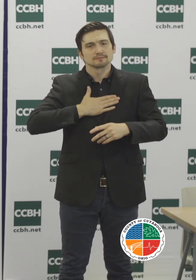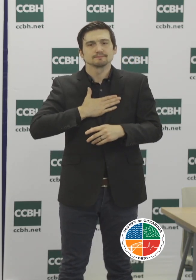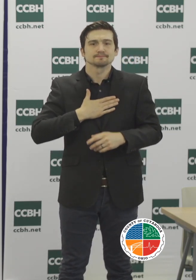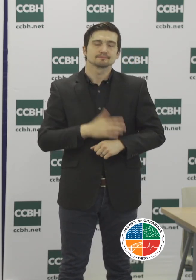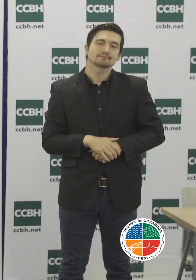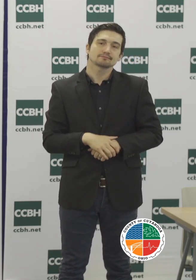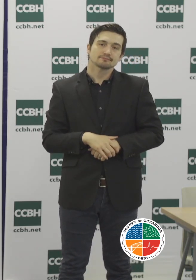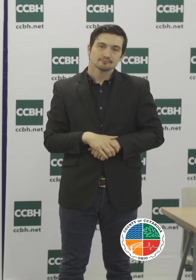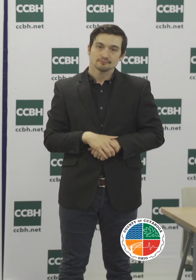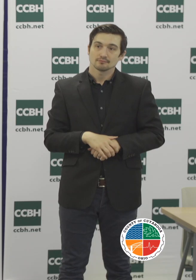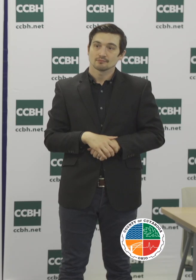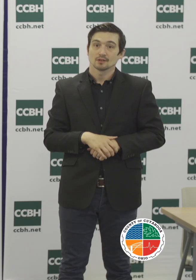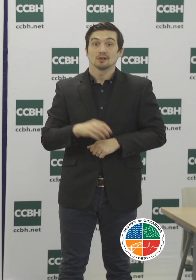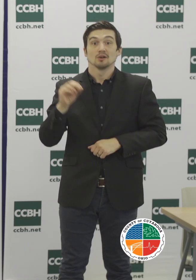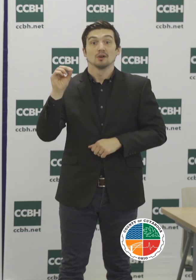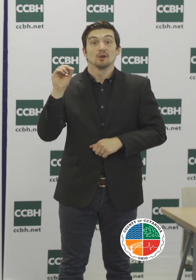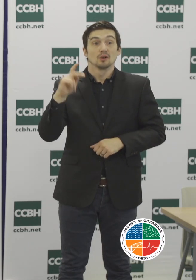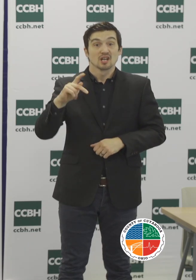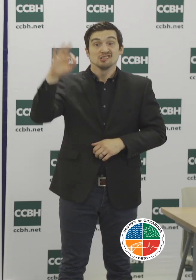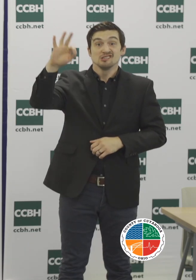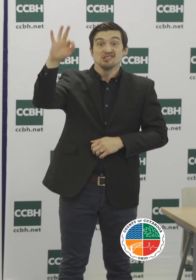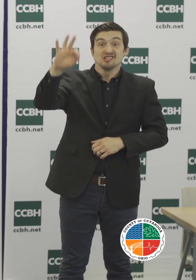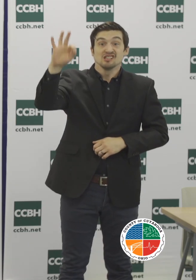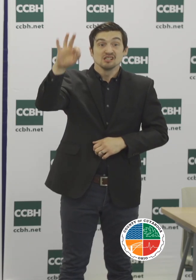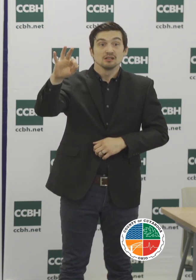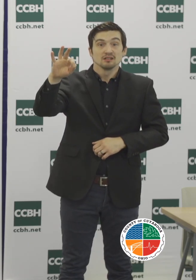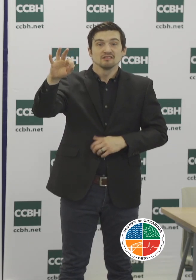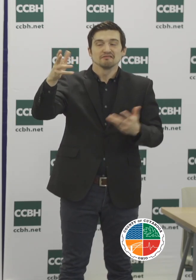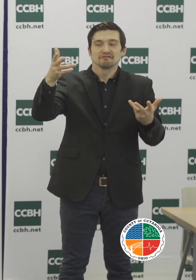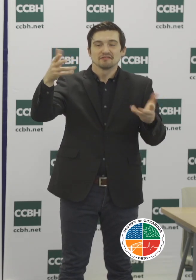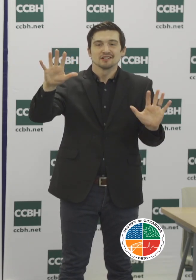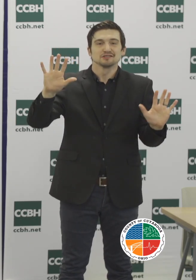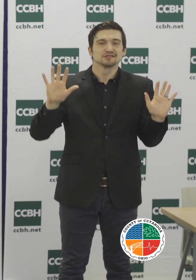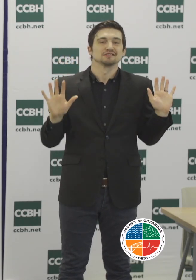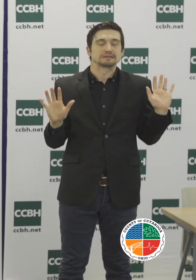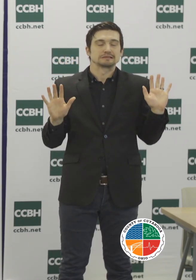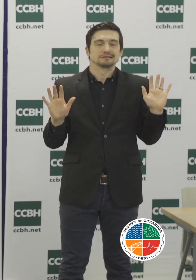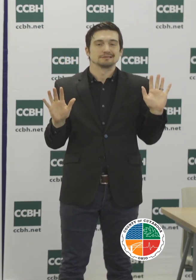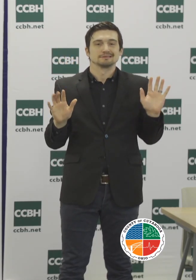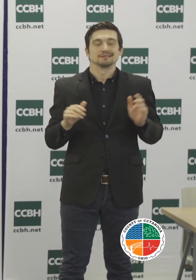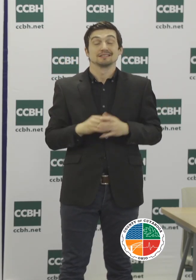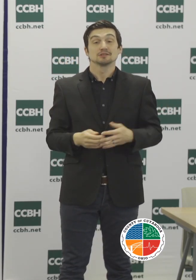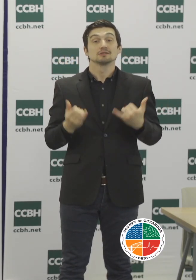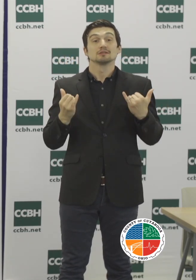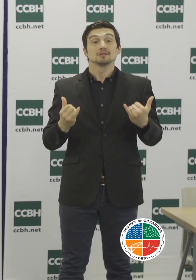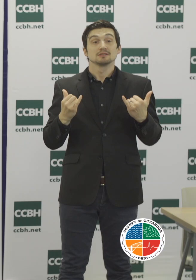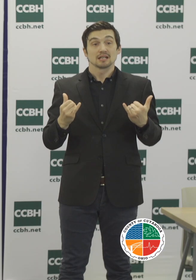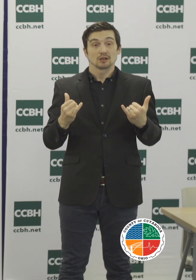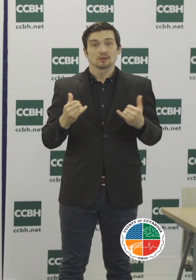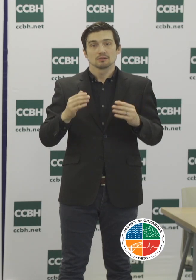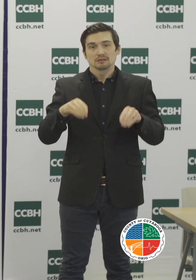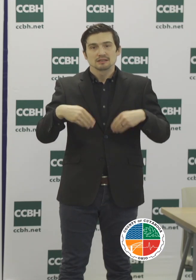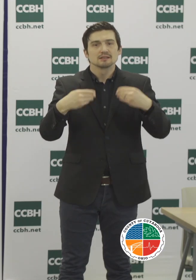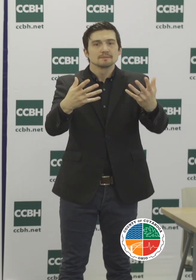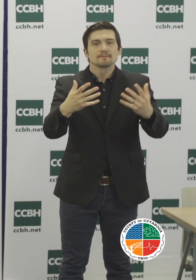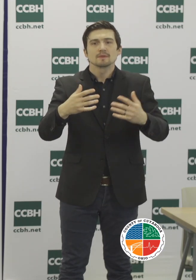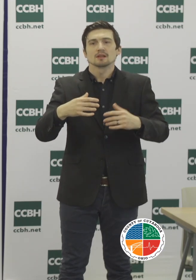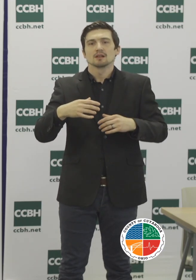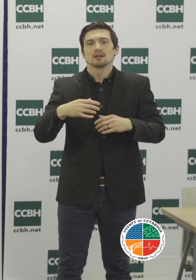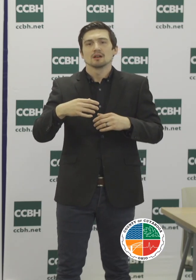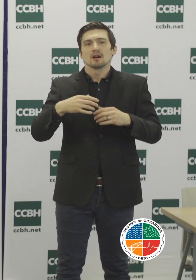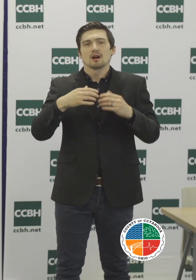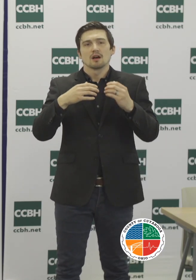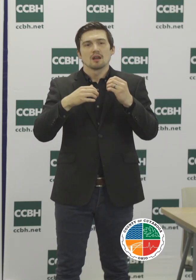Okay, now I'll get off my soapbox, literally. I want to give you an update on the distribution of PPE,